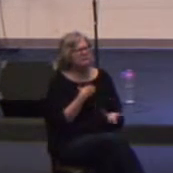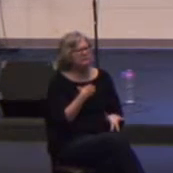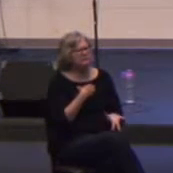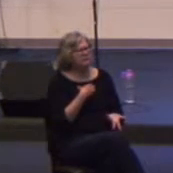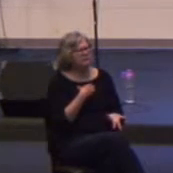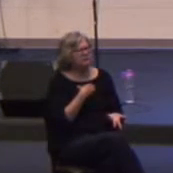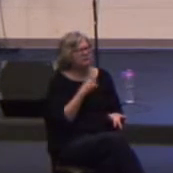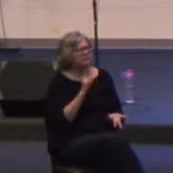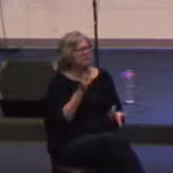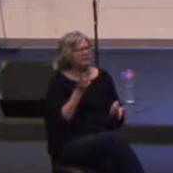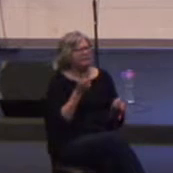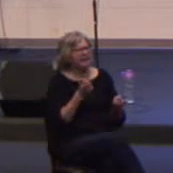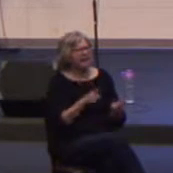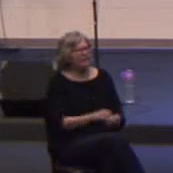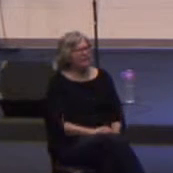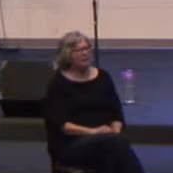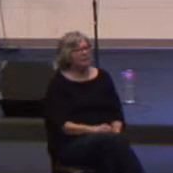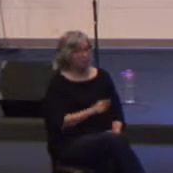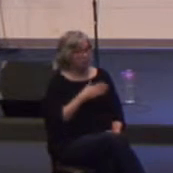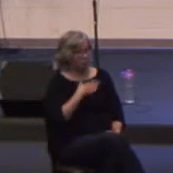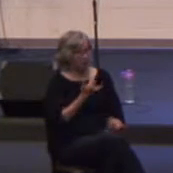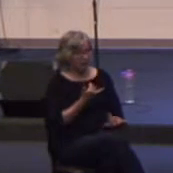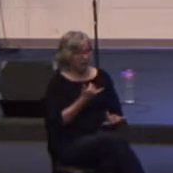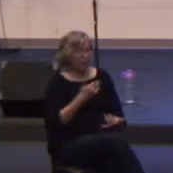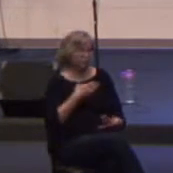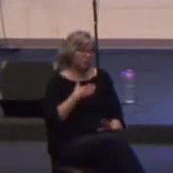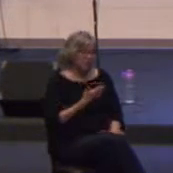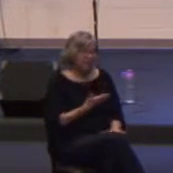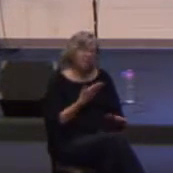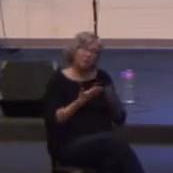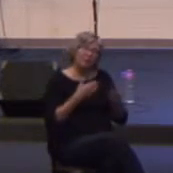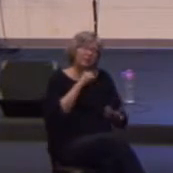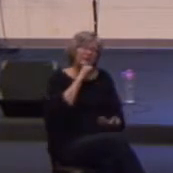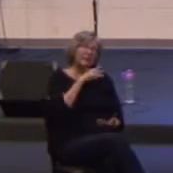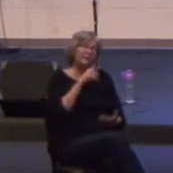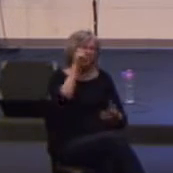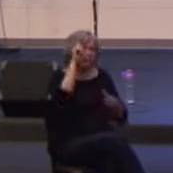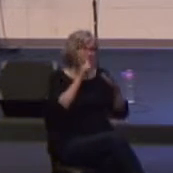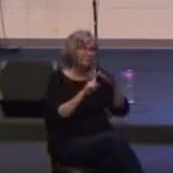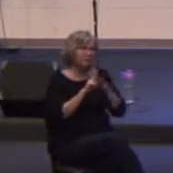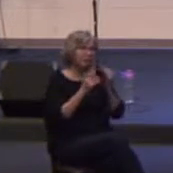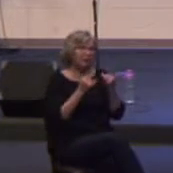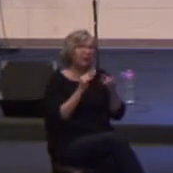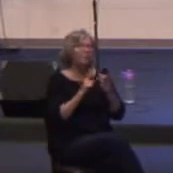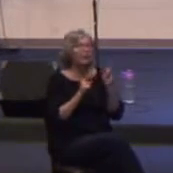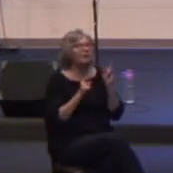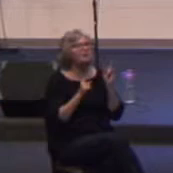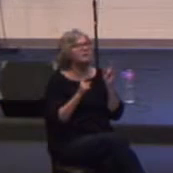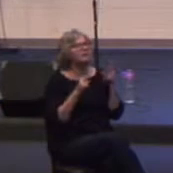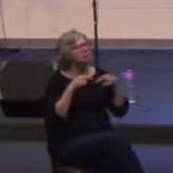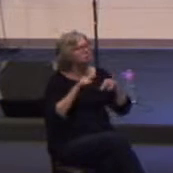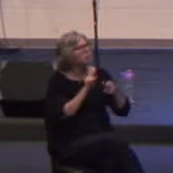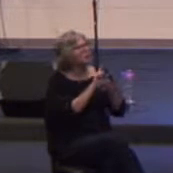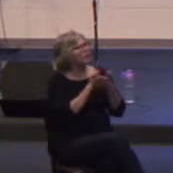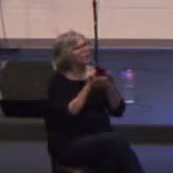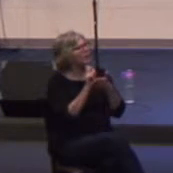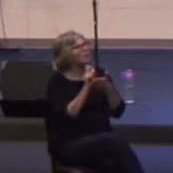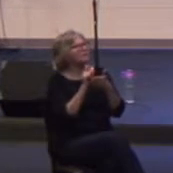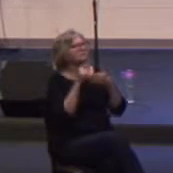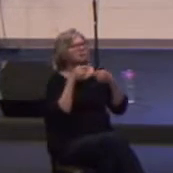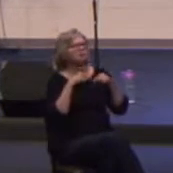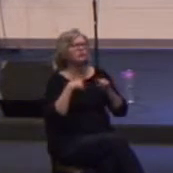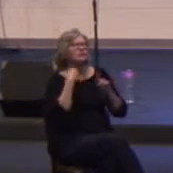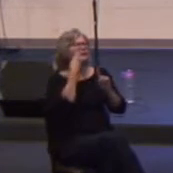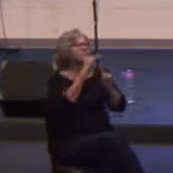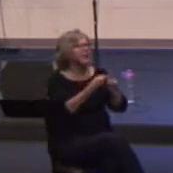Where is it happening? Would you be willing right now to admit, and maybe nothing comes to mind right now, but maybe in the next week, maybe in the next month, you're going to